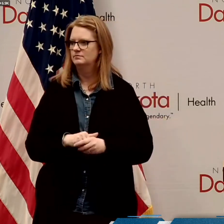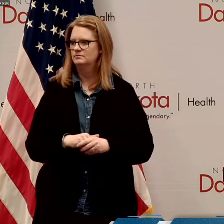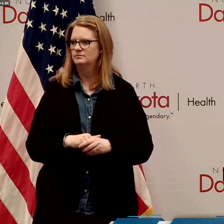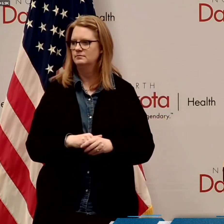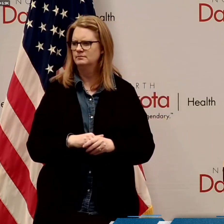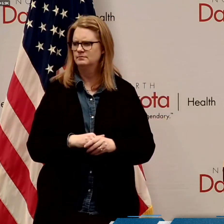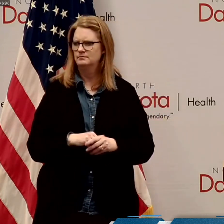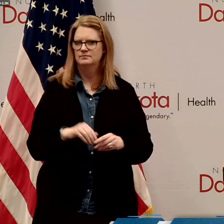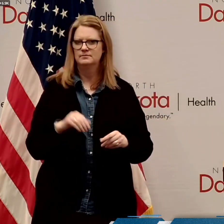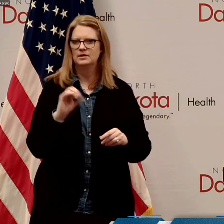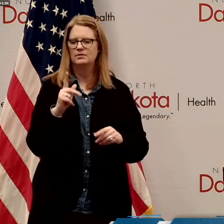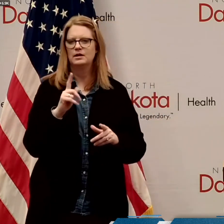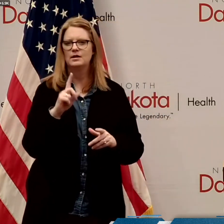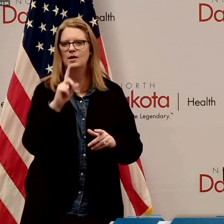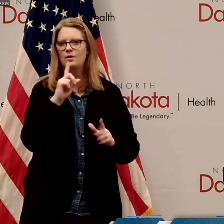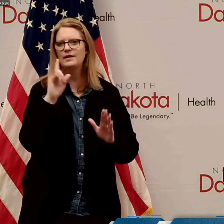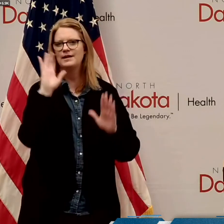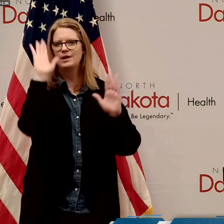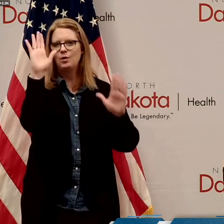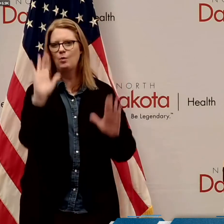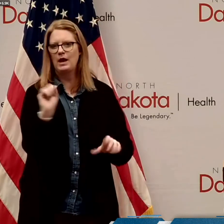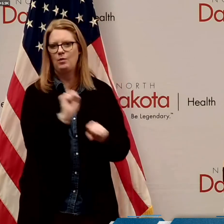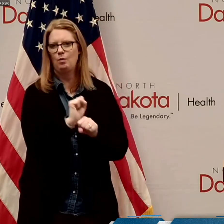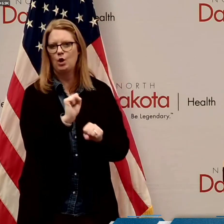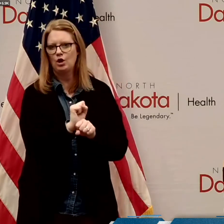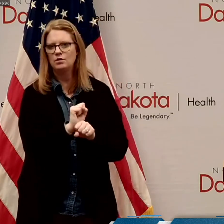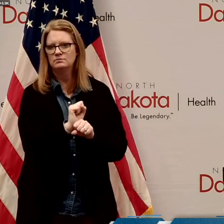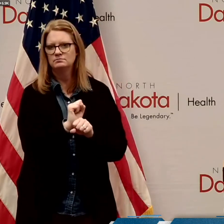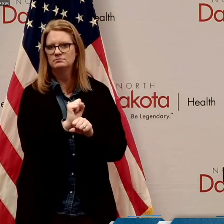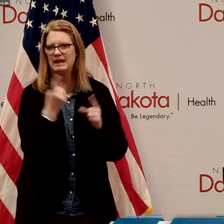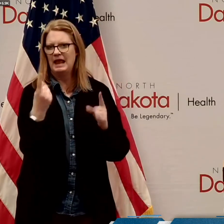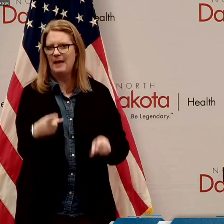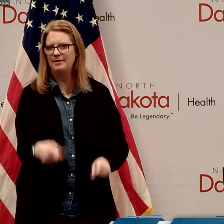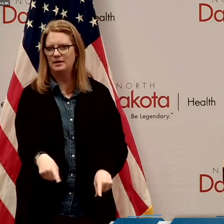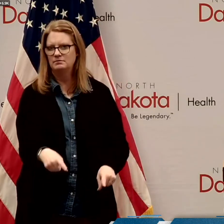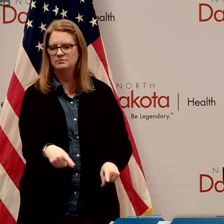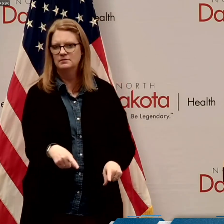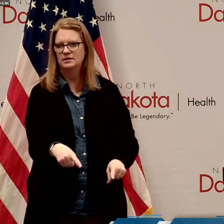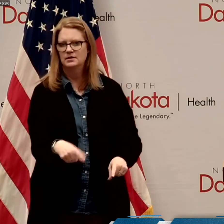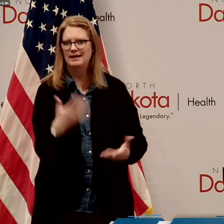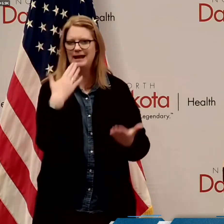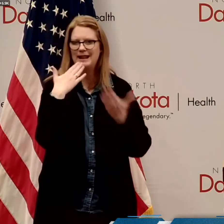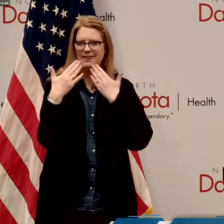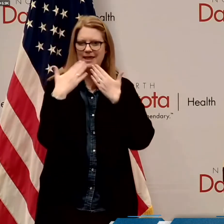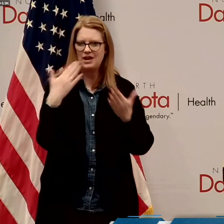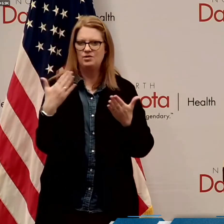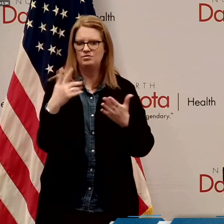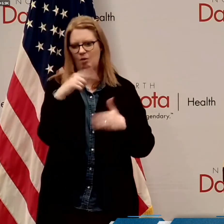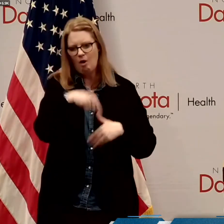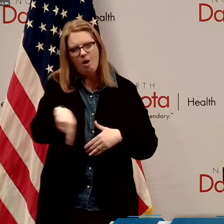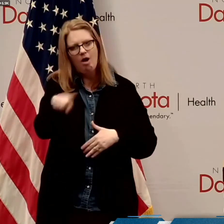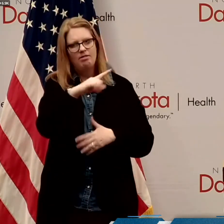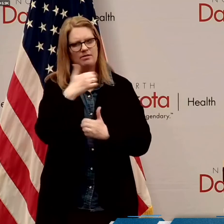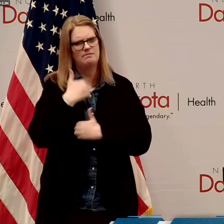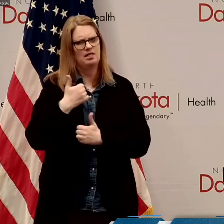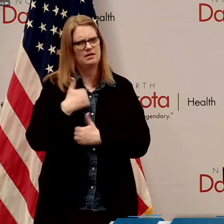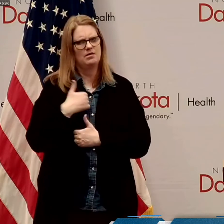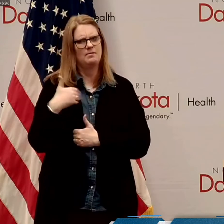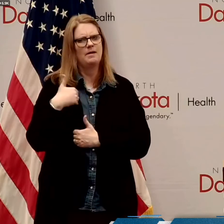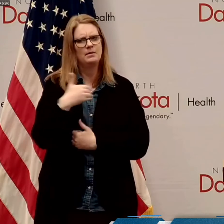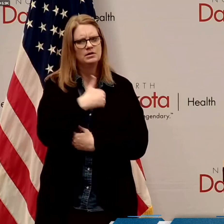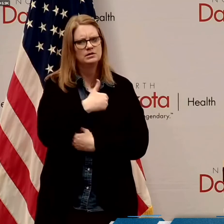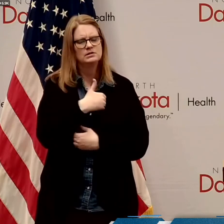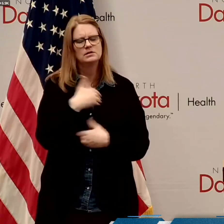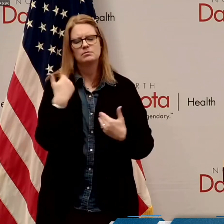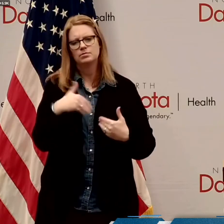again, great work going on there, and thank you to all of those military members and to our